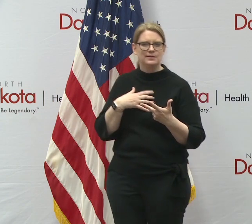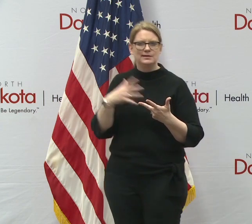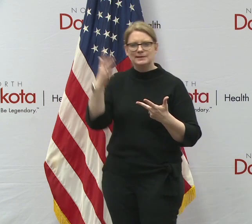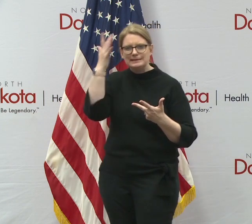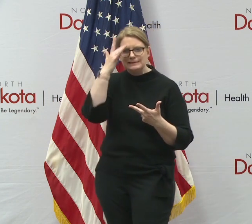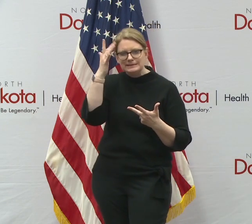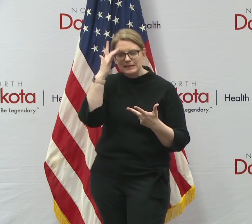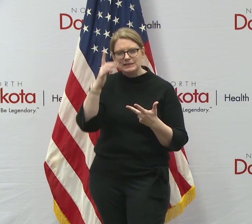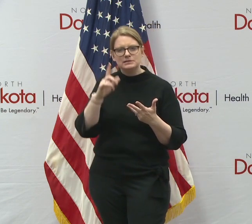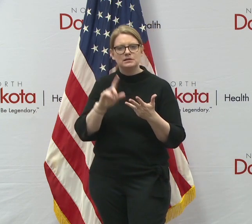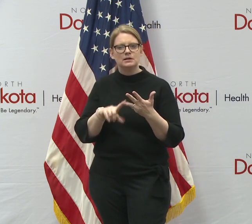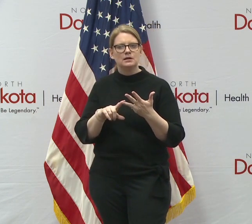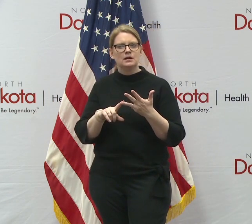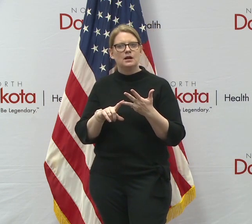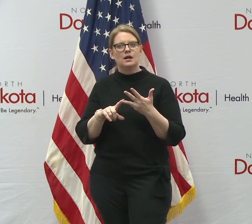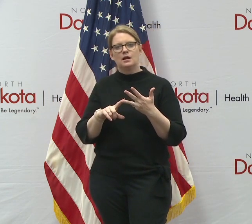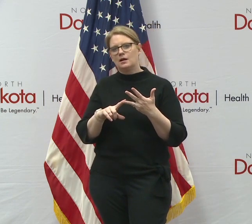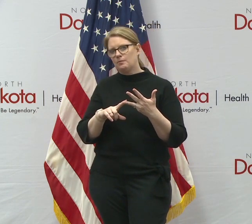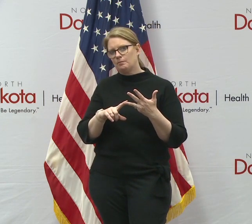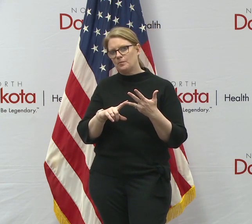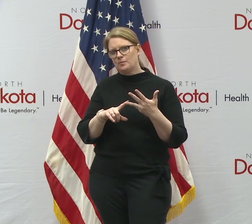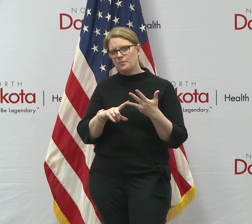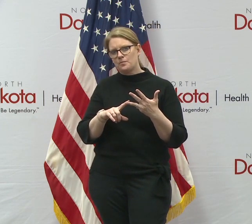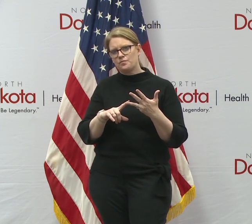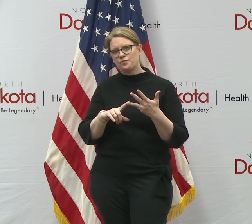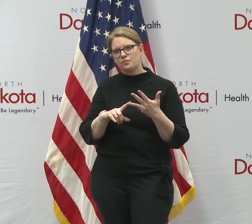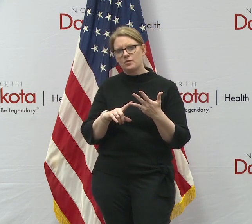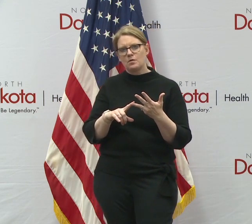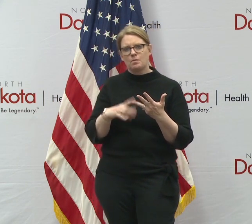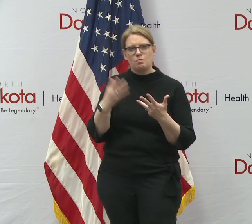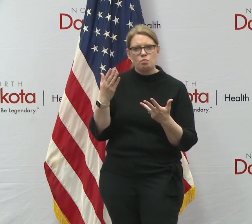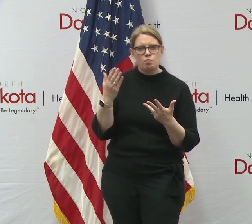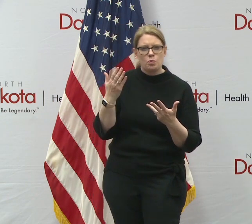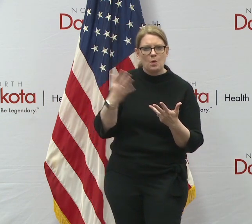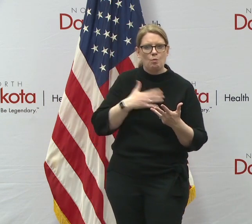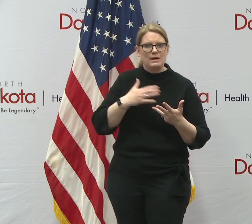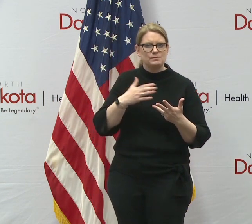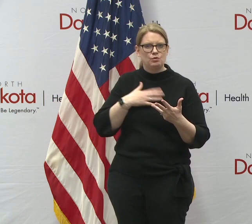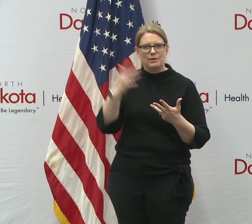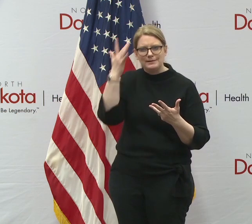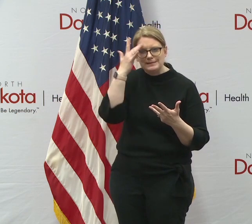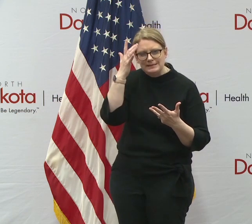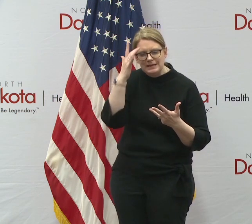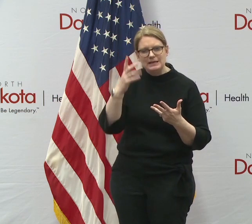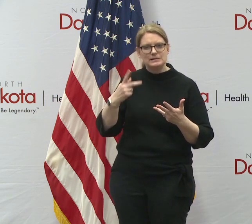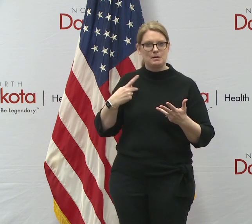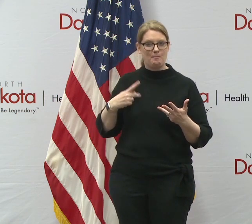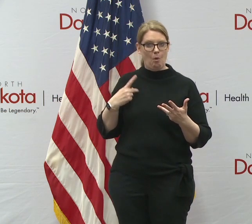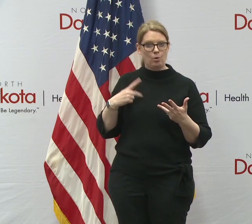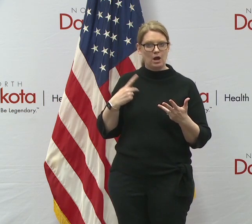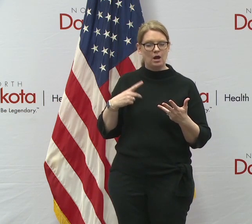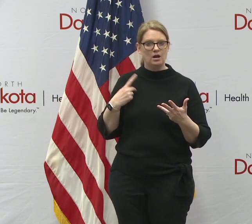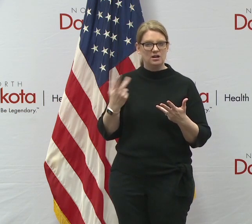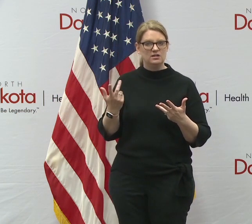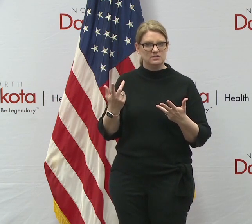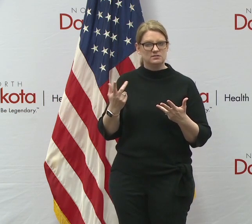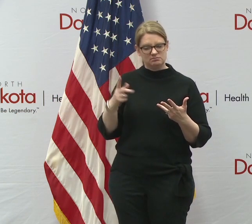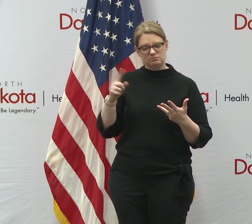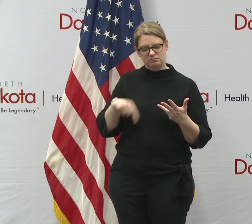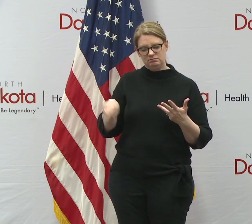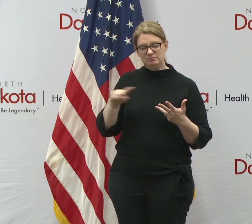diseases, anybody that is, might have any respiratory disease, anything like pneumonia, all of those things